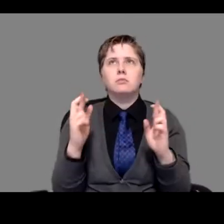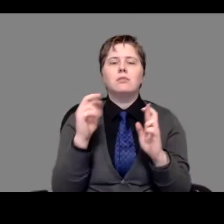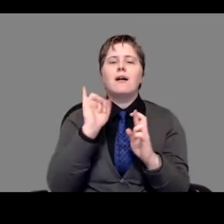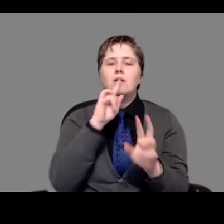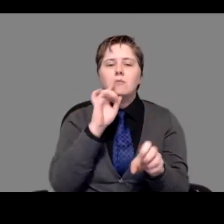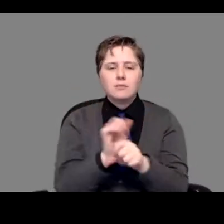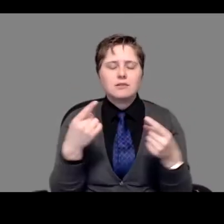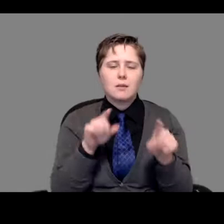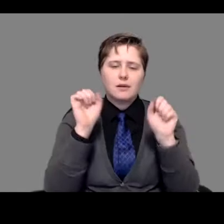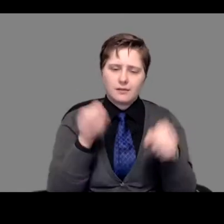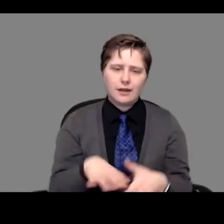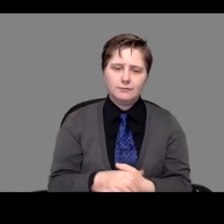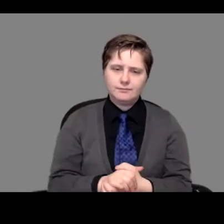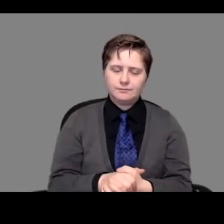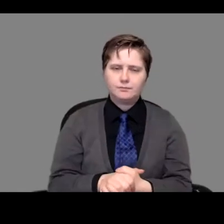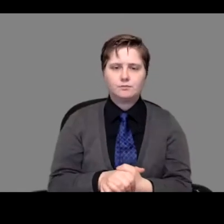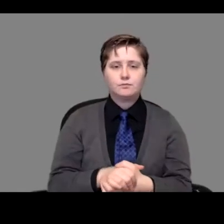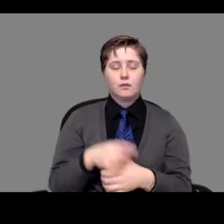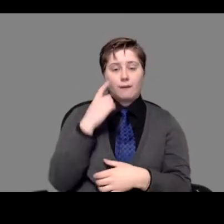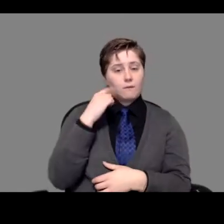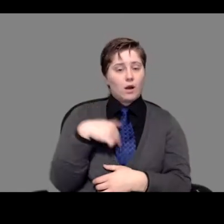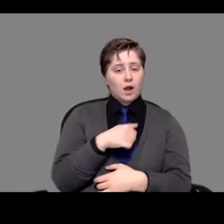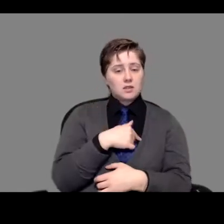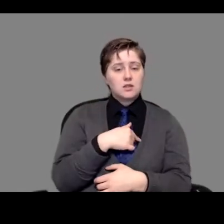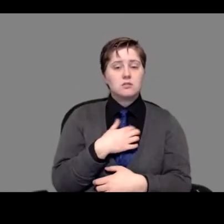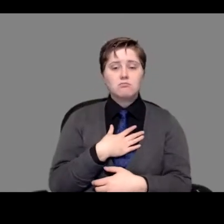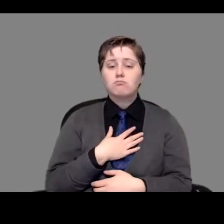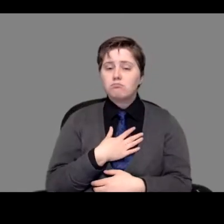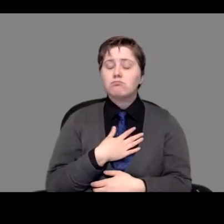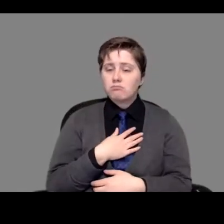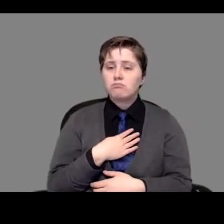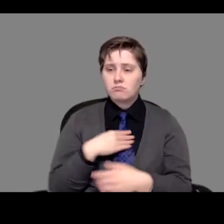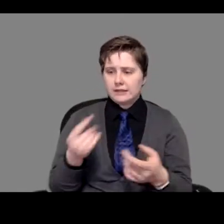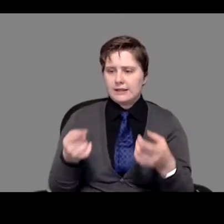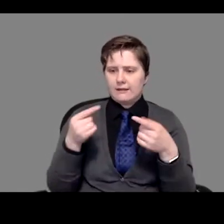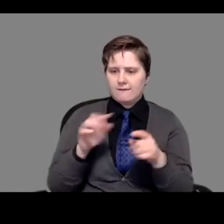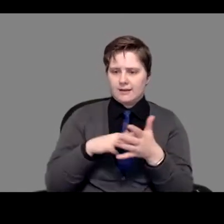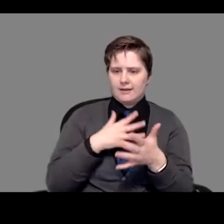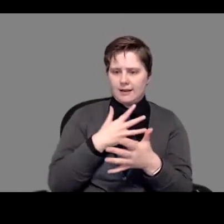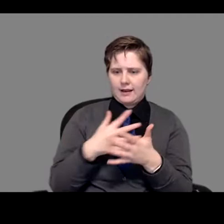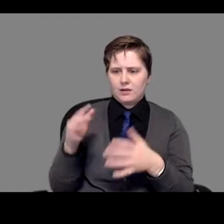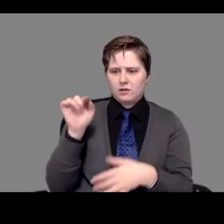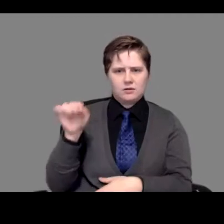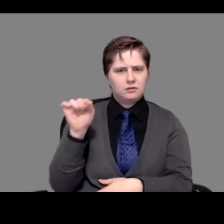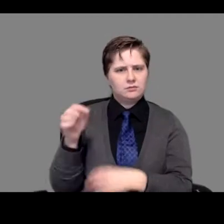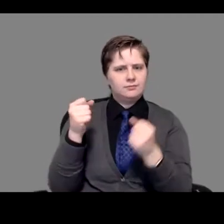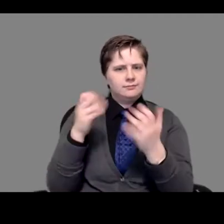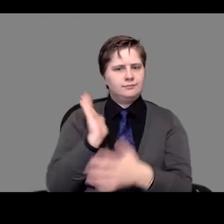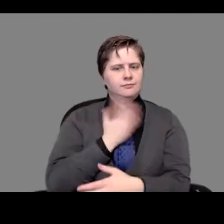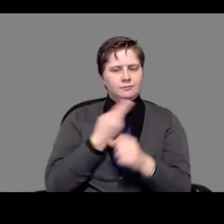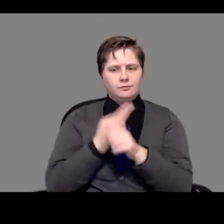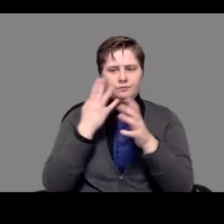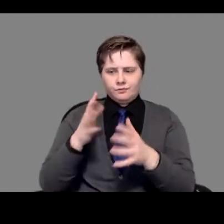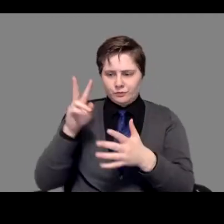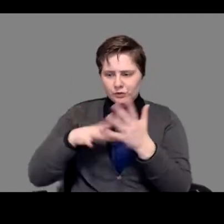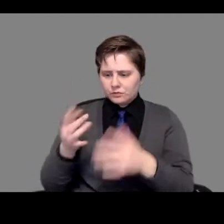actually happens. So for us, the event calendar is what many of our users and